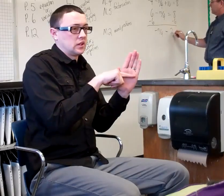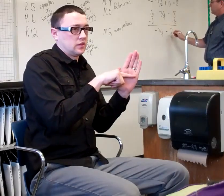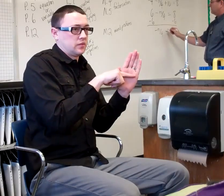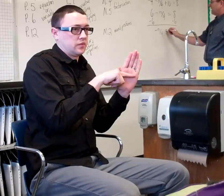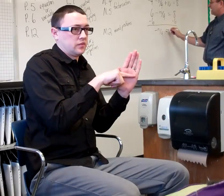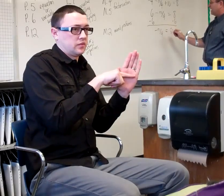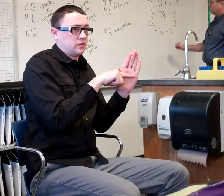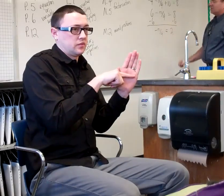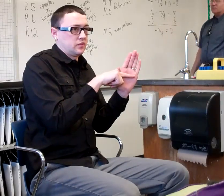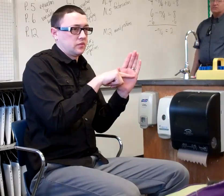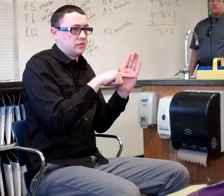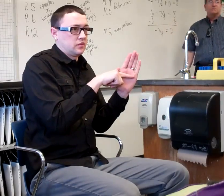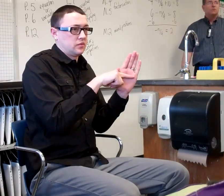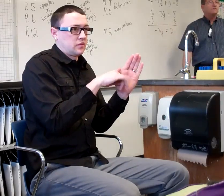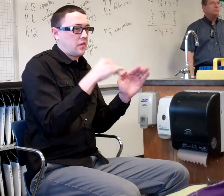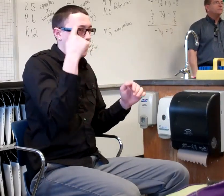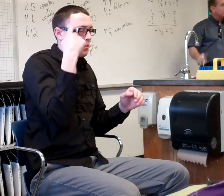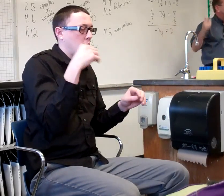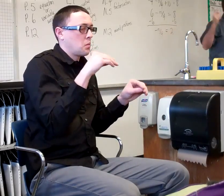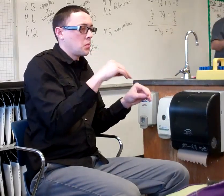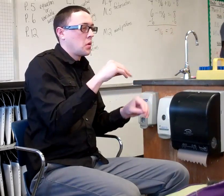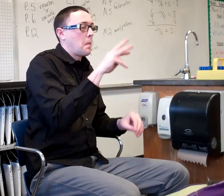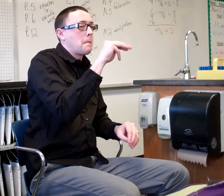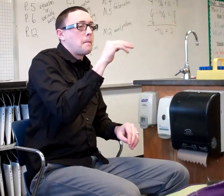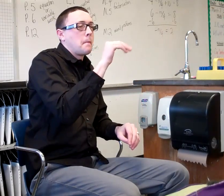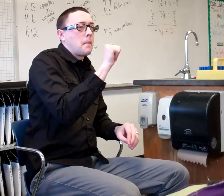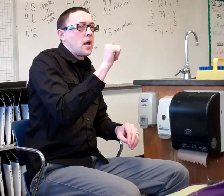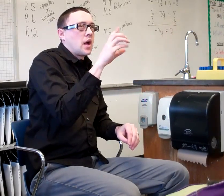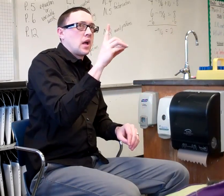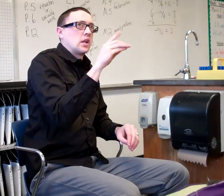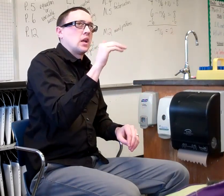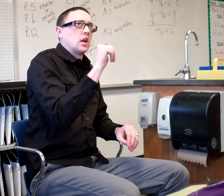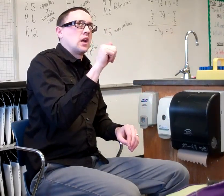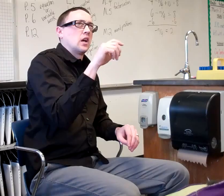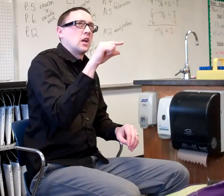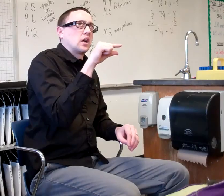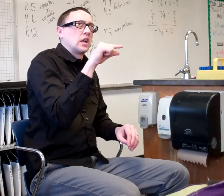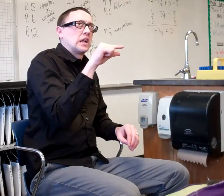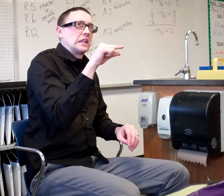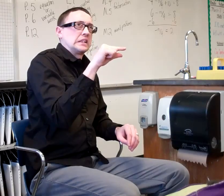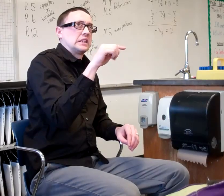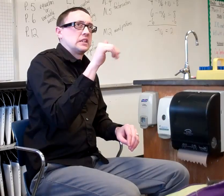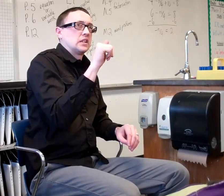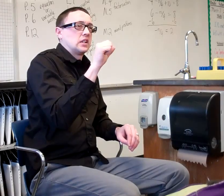I think I'll put the Madagascar song, move it, to that equation.